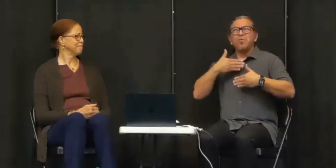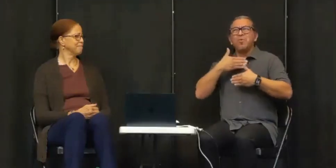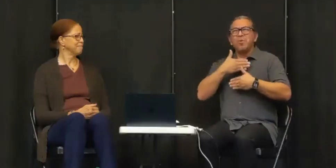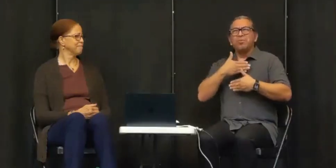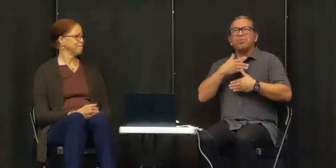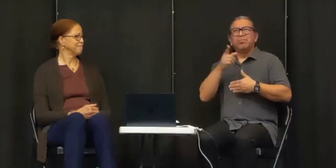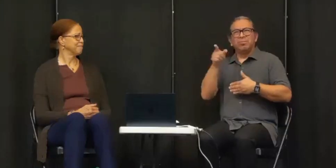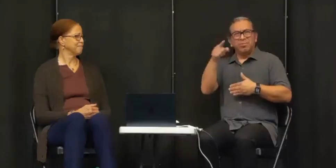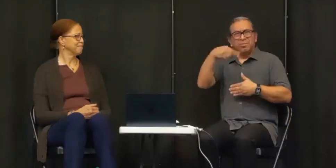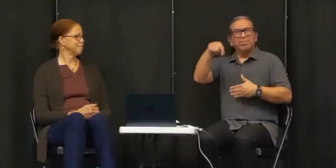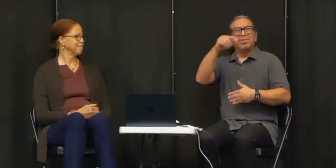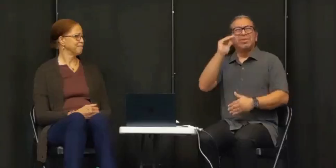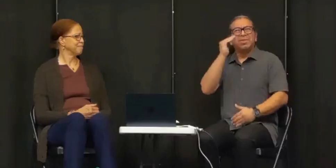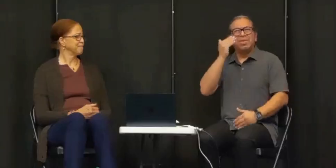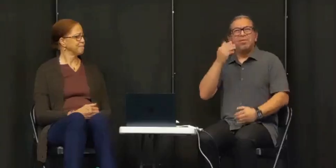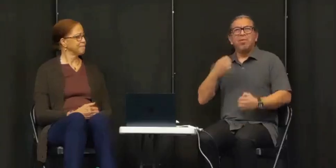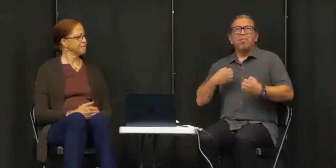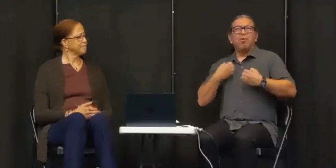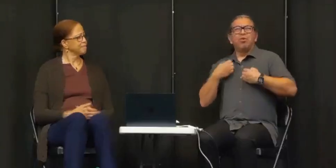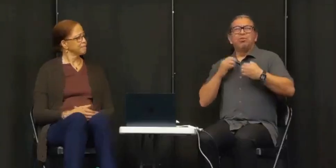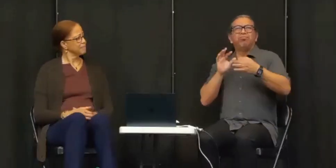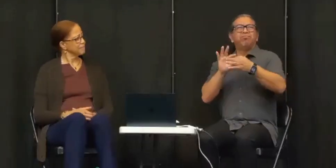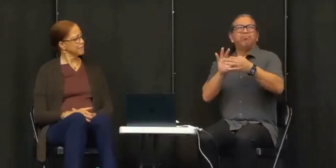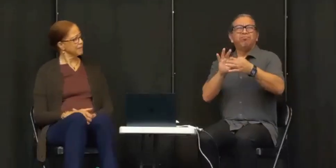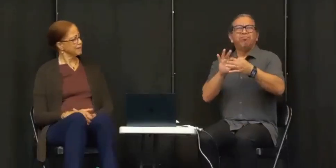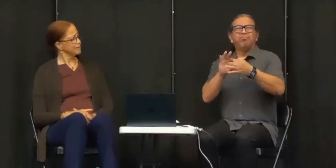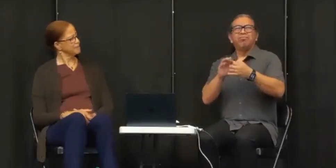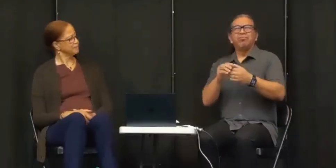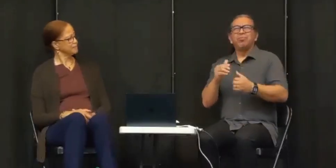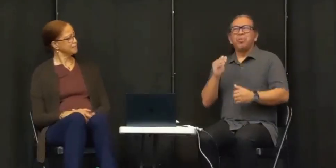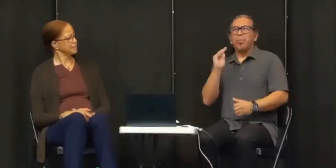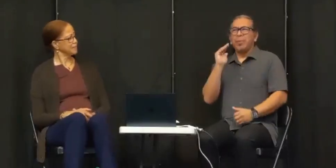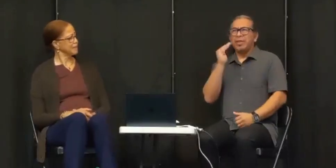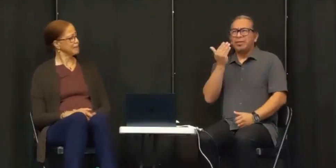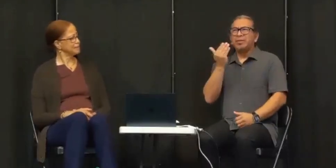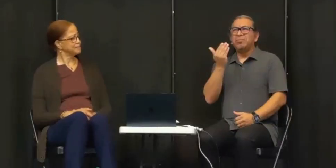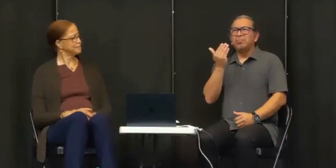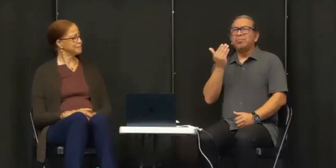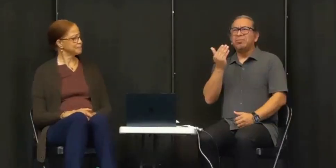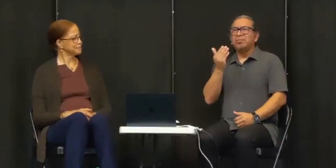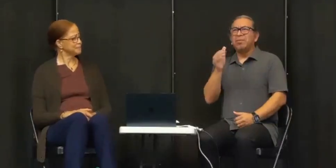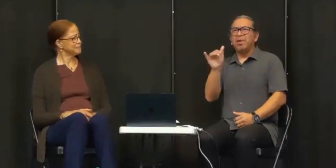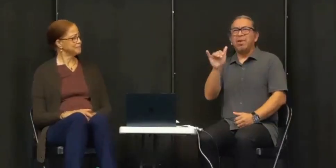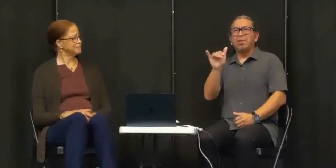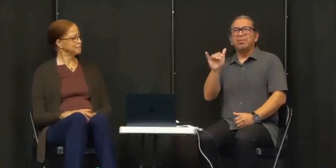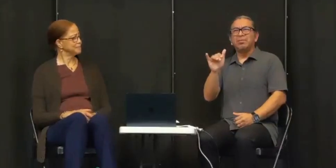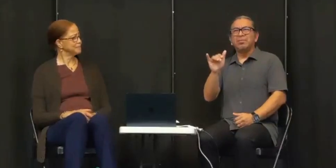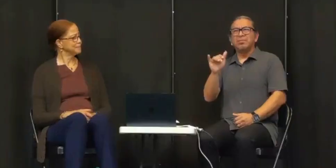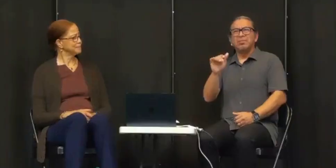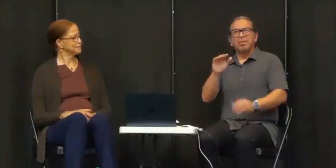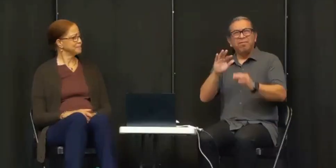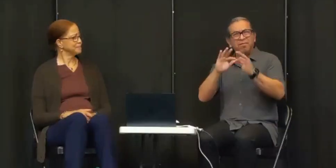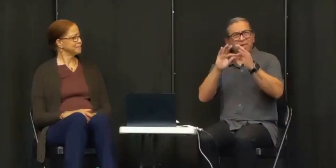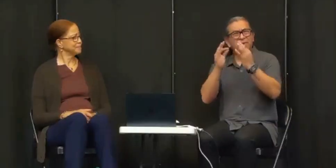there. Everybody else seems to be enjoying everything going on, and they have that emotional bonding with everybody.